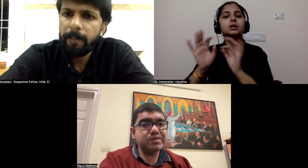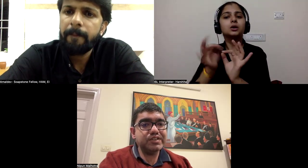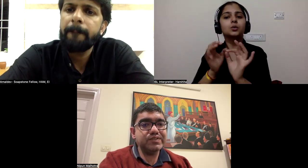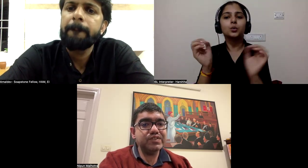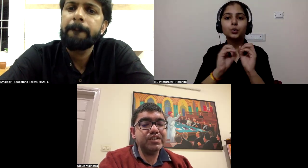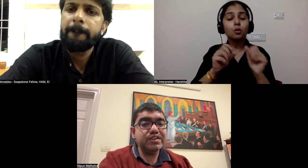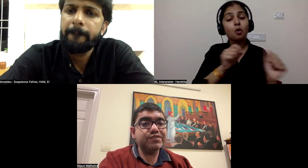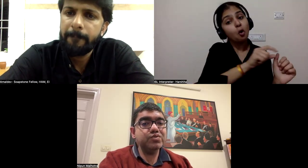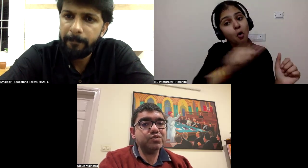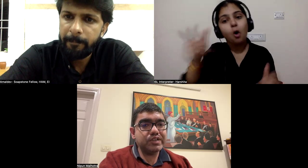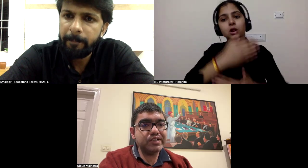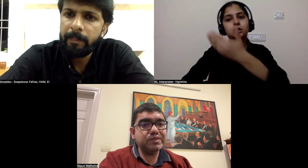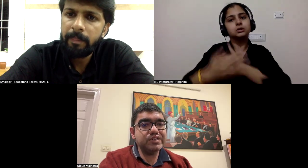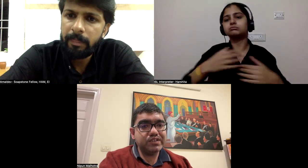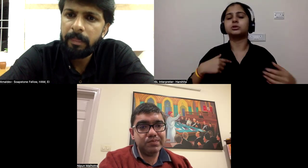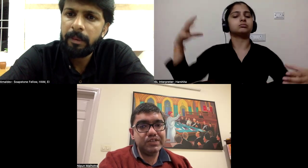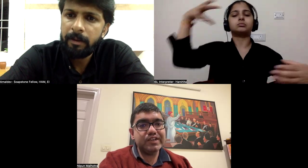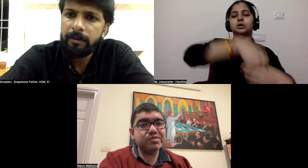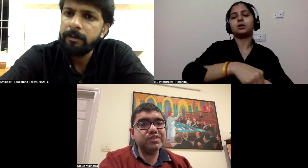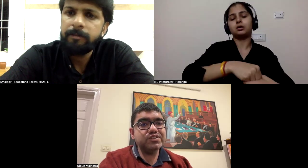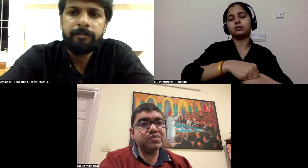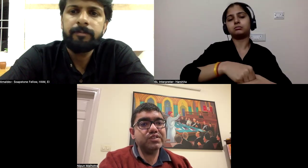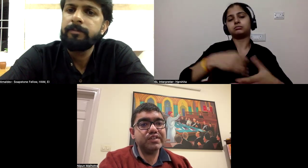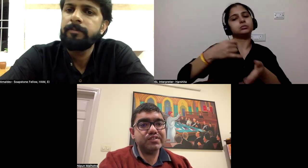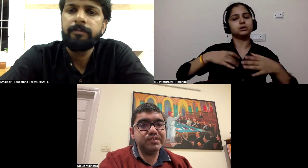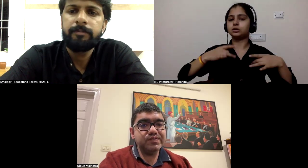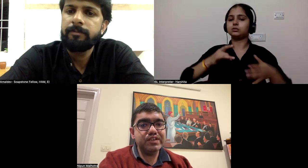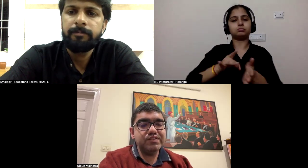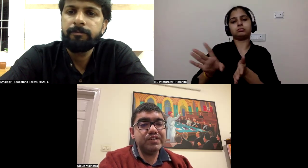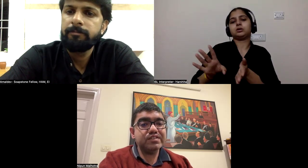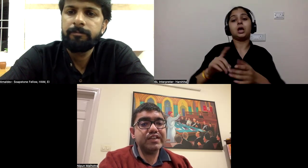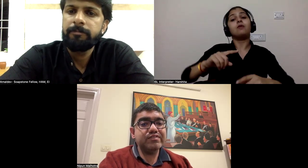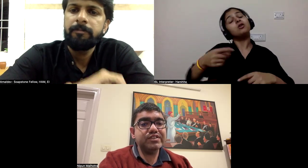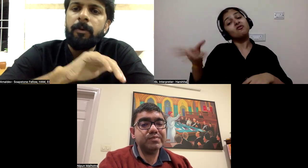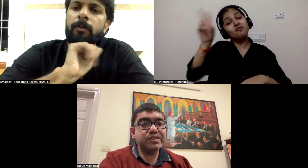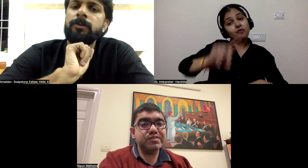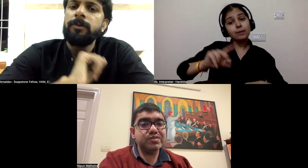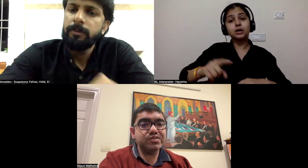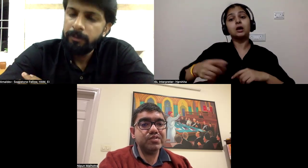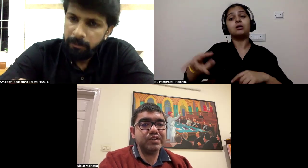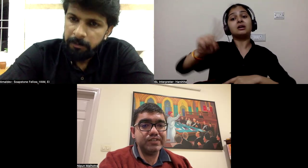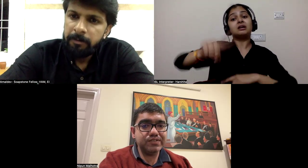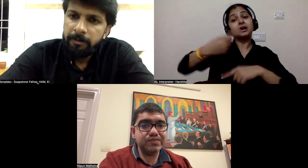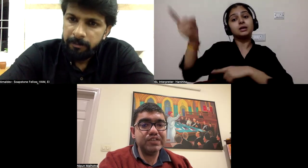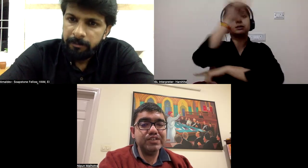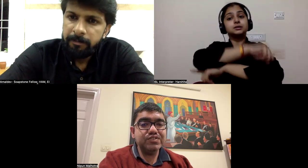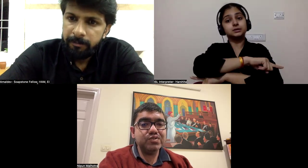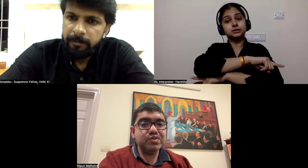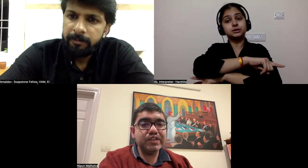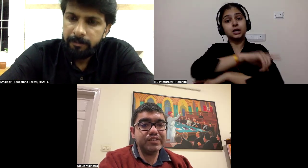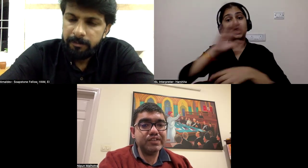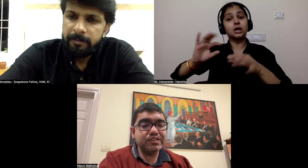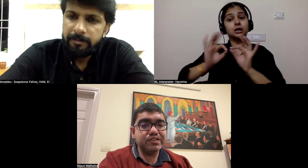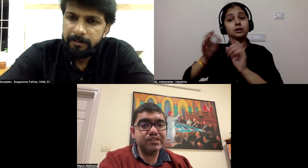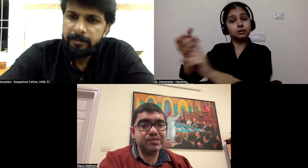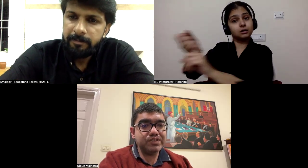disability community refused to attend that meeting, and the meeting had to be rescheduled the next day when a sign language interpreter was organized. So